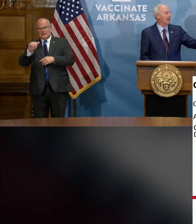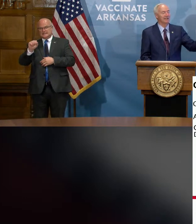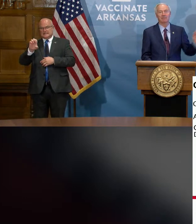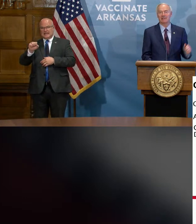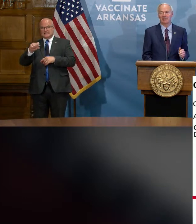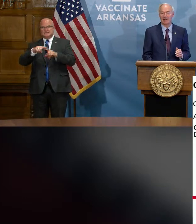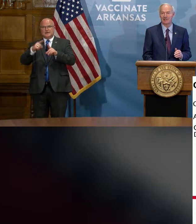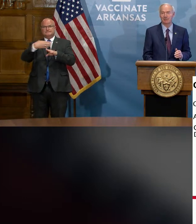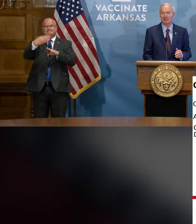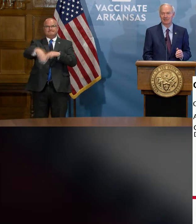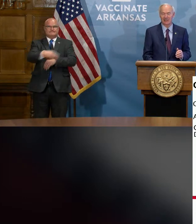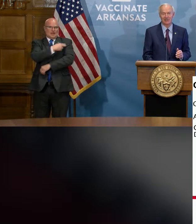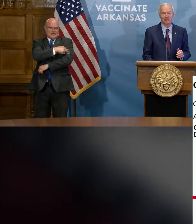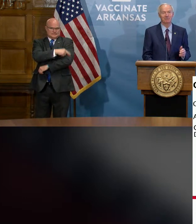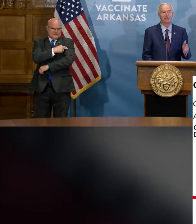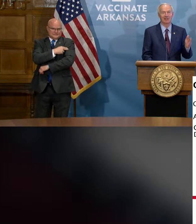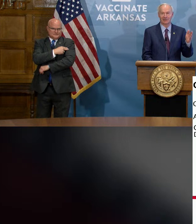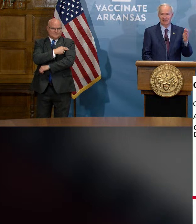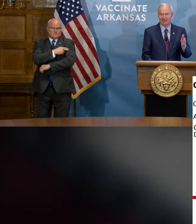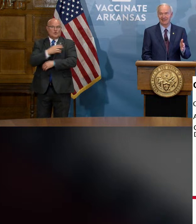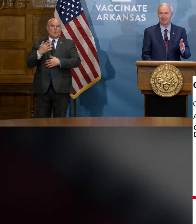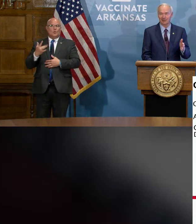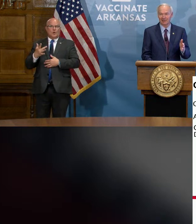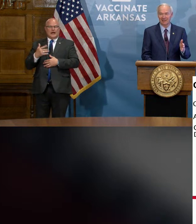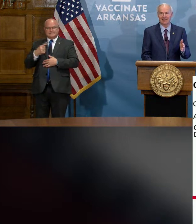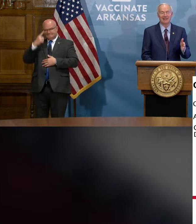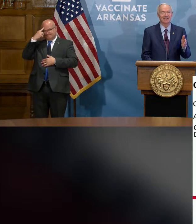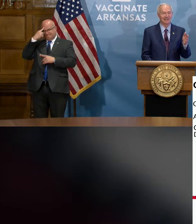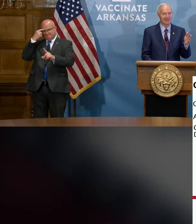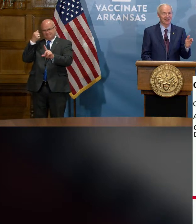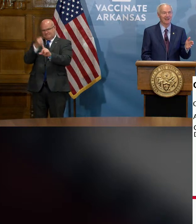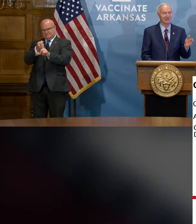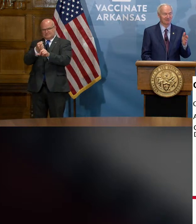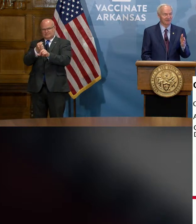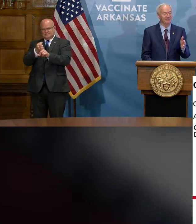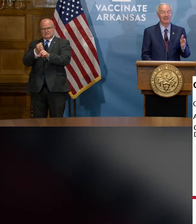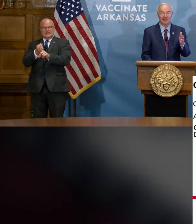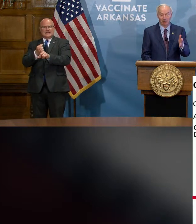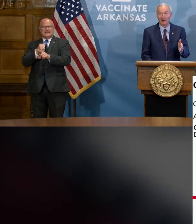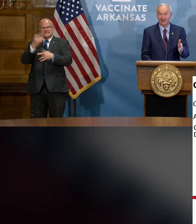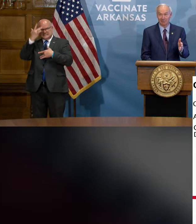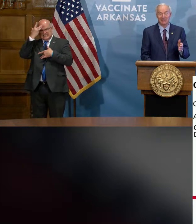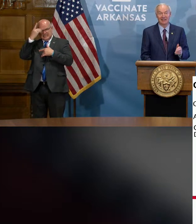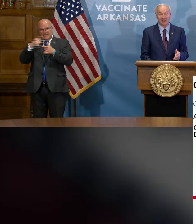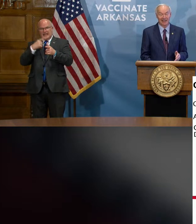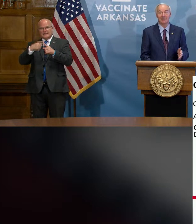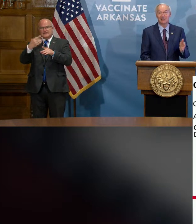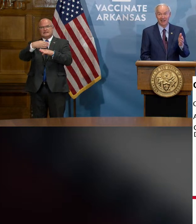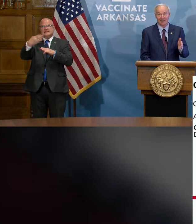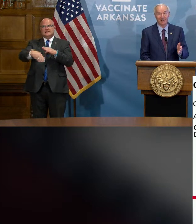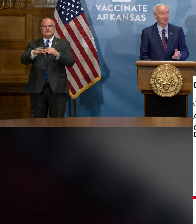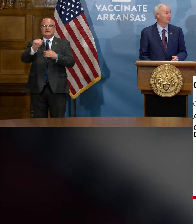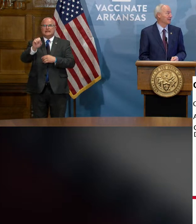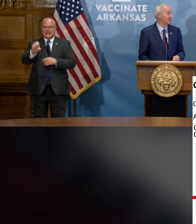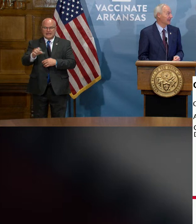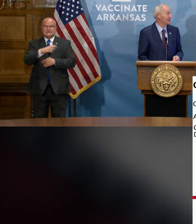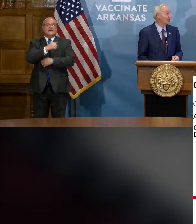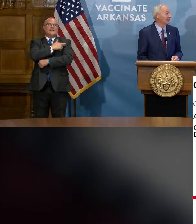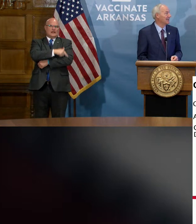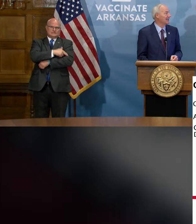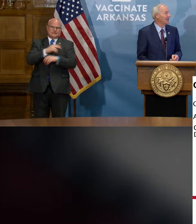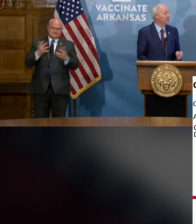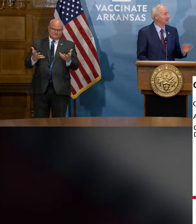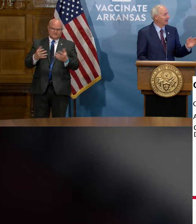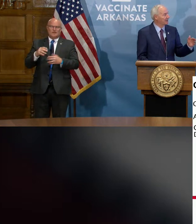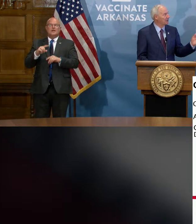but they'll wind up as a hospitalization because they get ill, and they did not, and then they'll wind up being a case and a